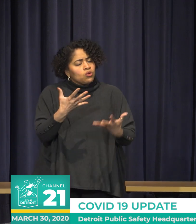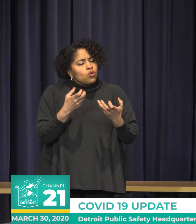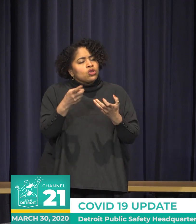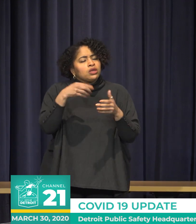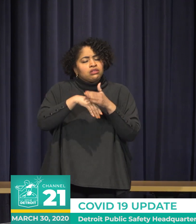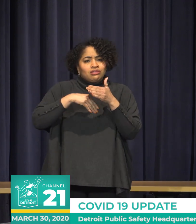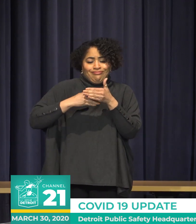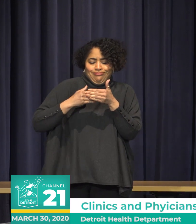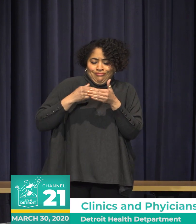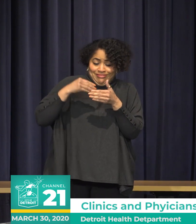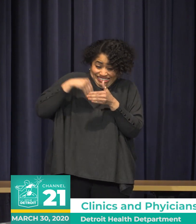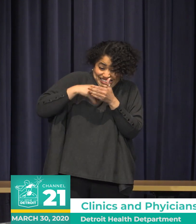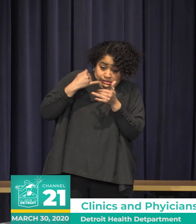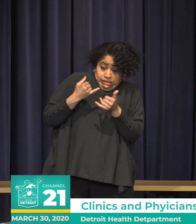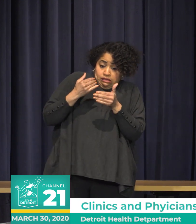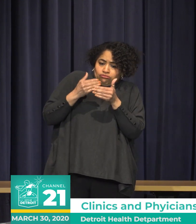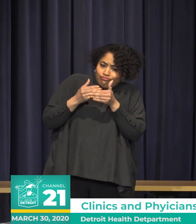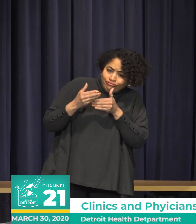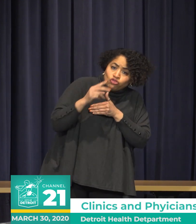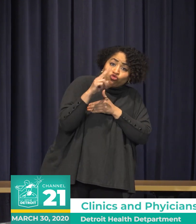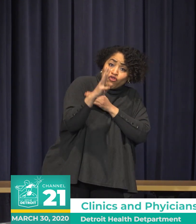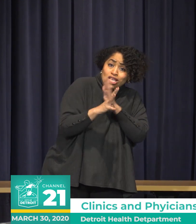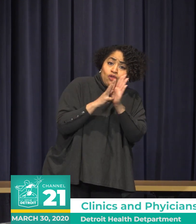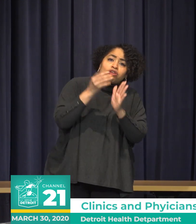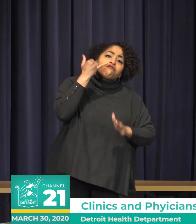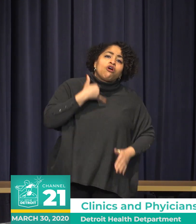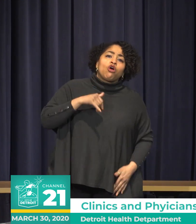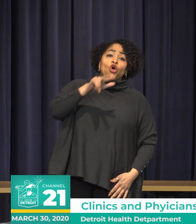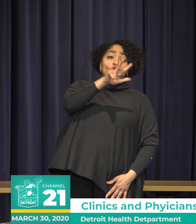next 24 hours to call